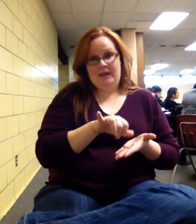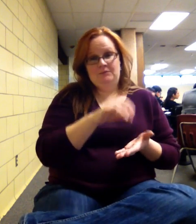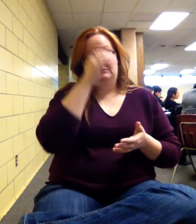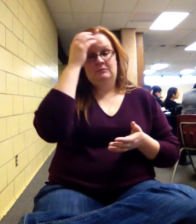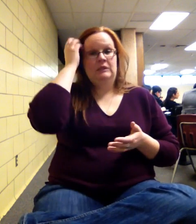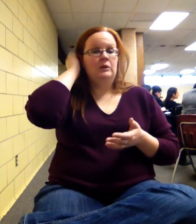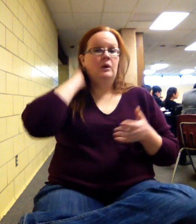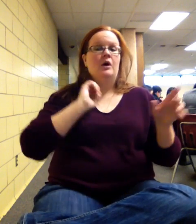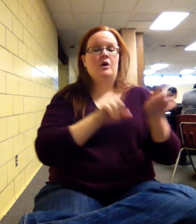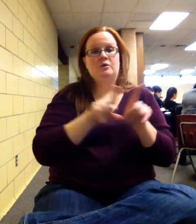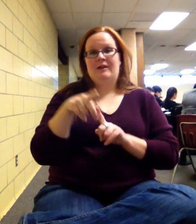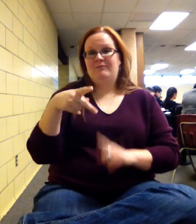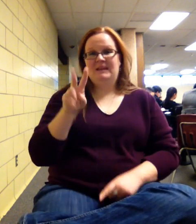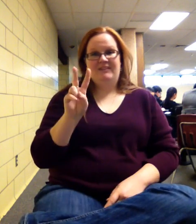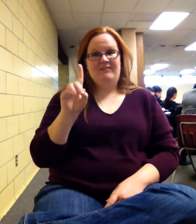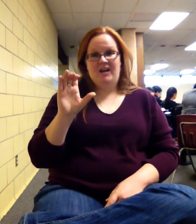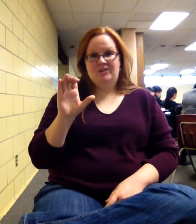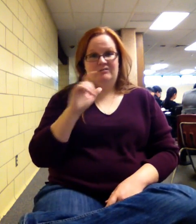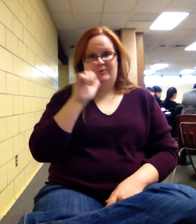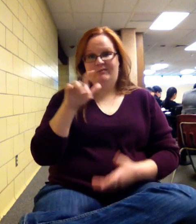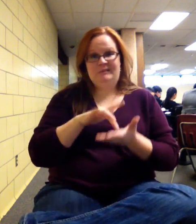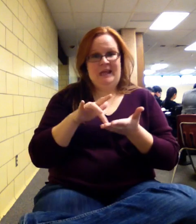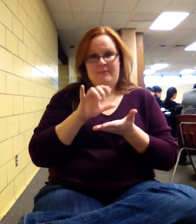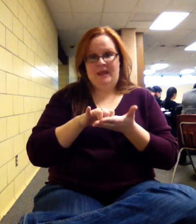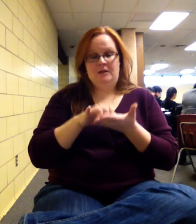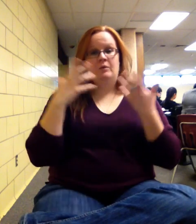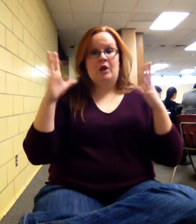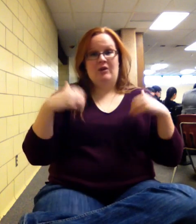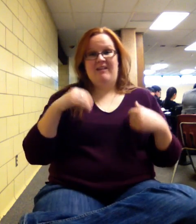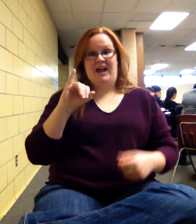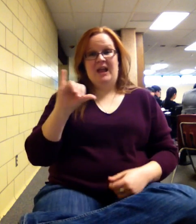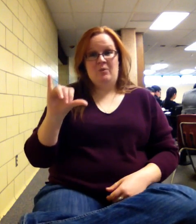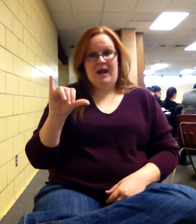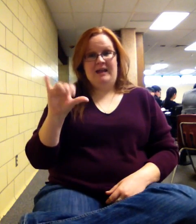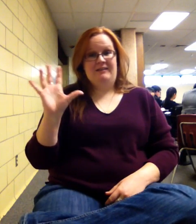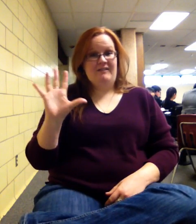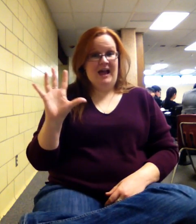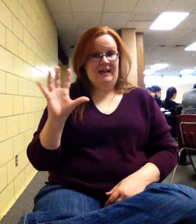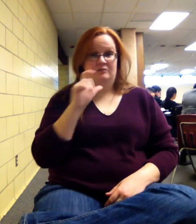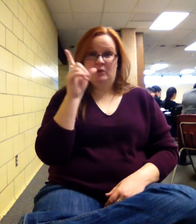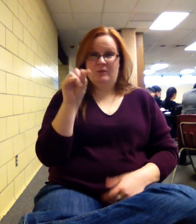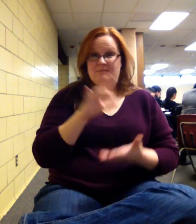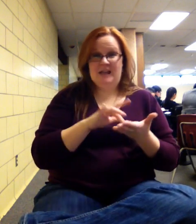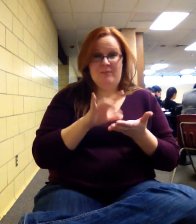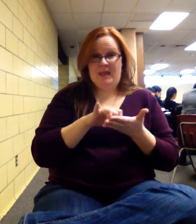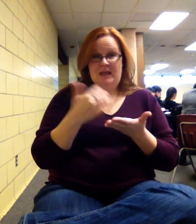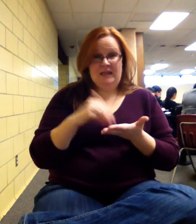100. We don't have to input that. We already have the IY of 5. We really don't have to input that again if we haven't cleared out our